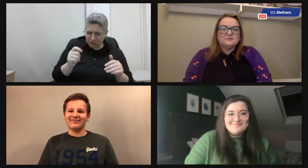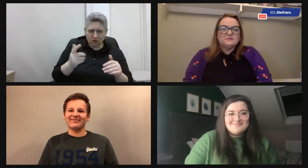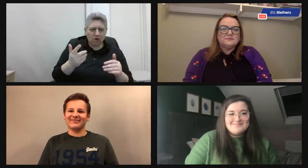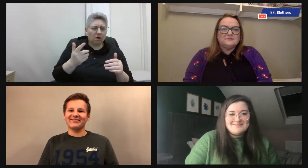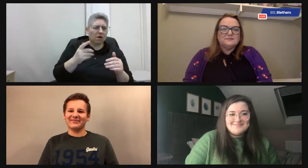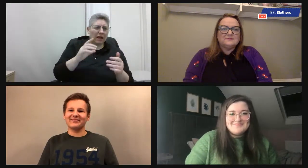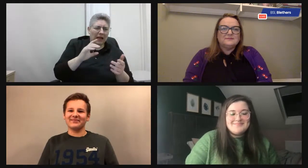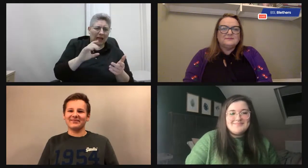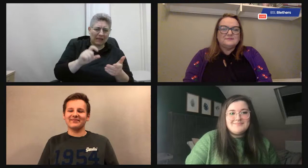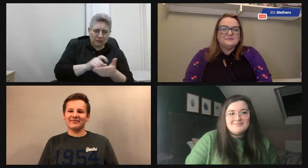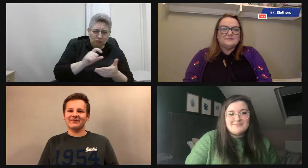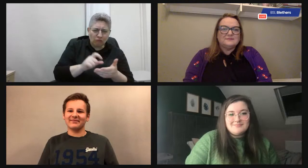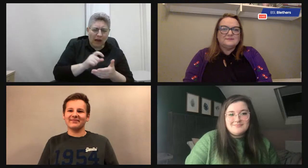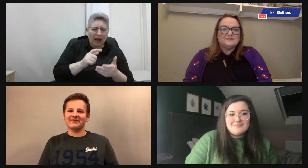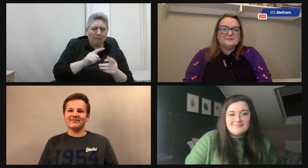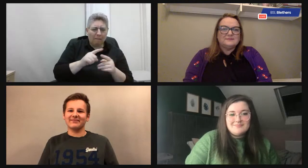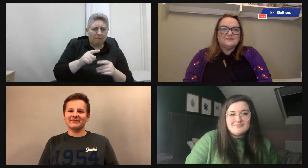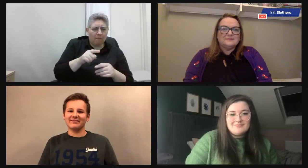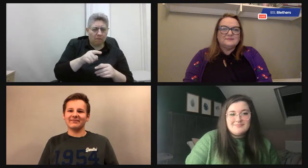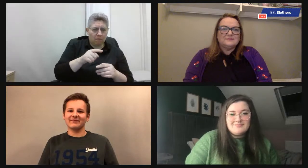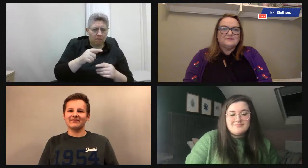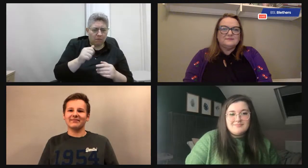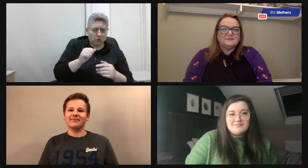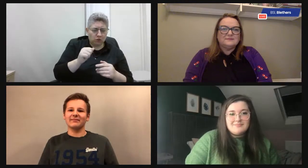isn't there? TikTok, is that TikTok, it? yeah.